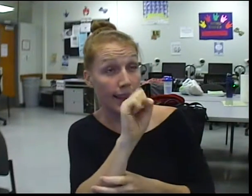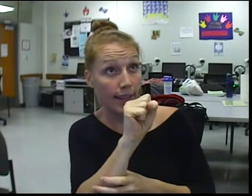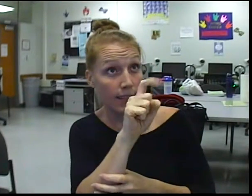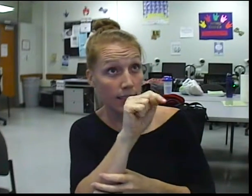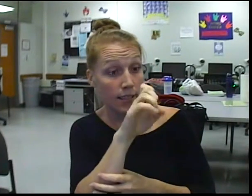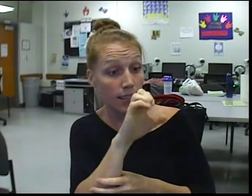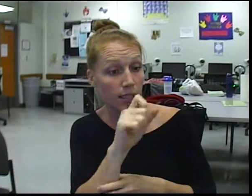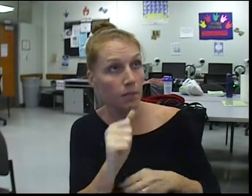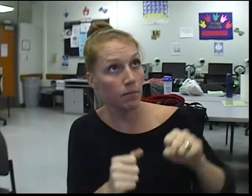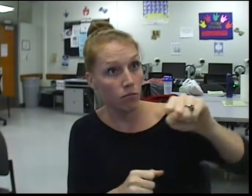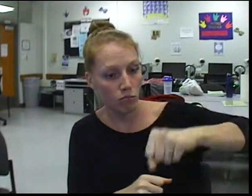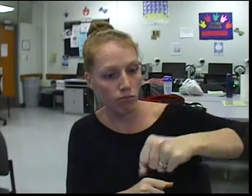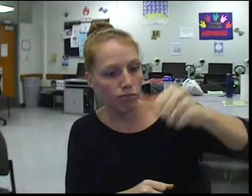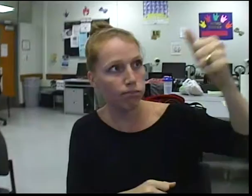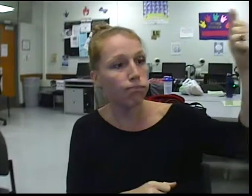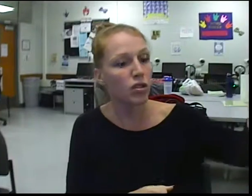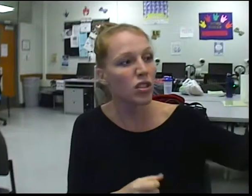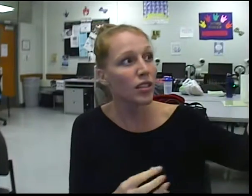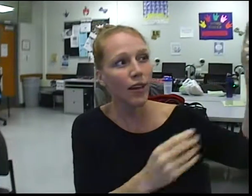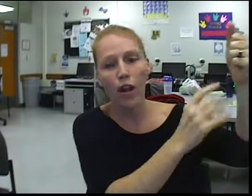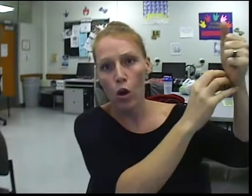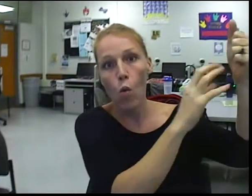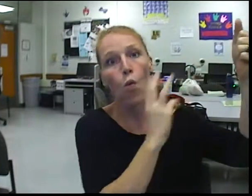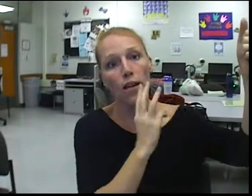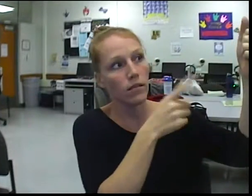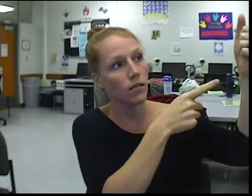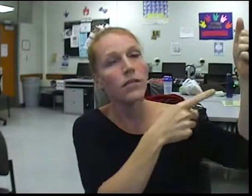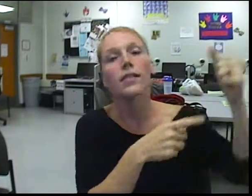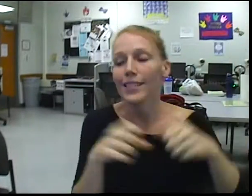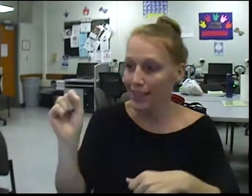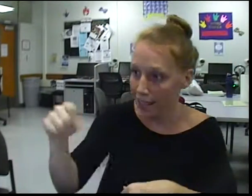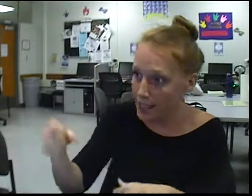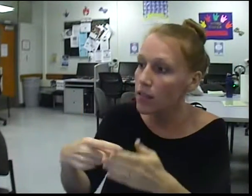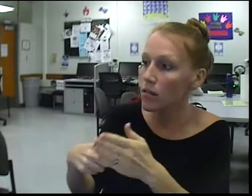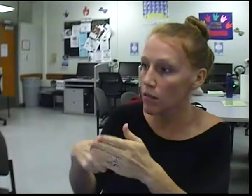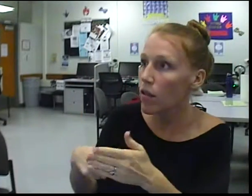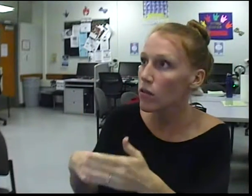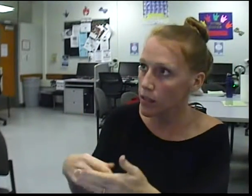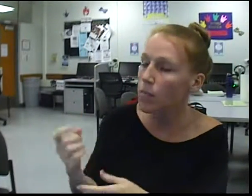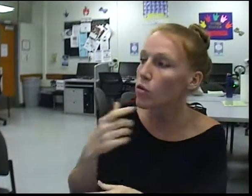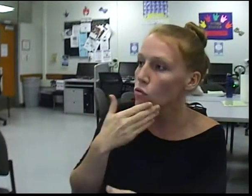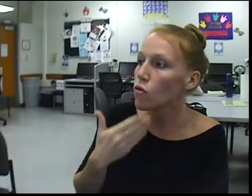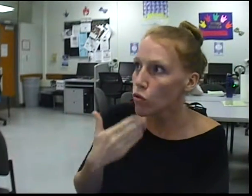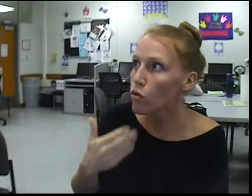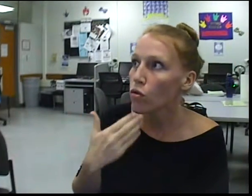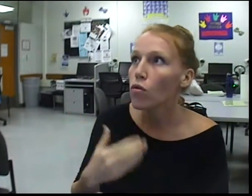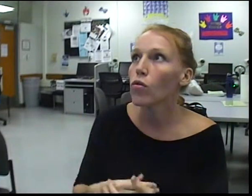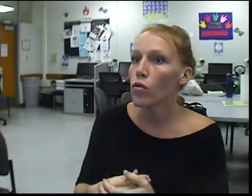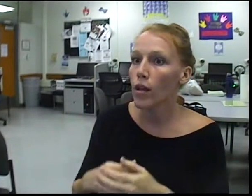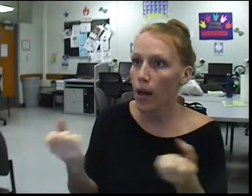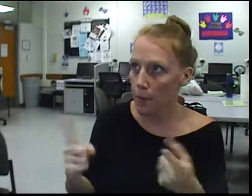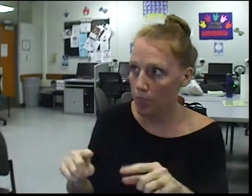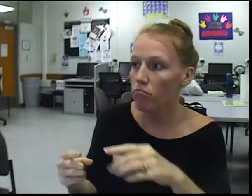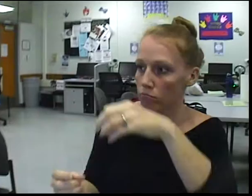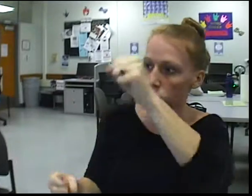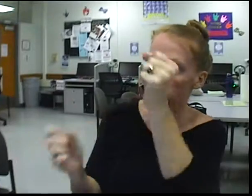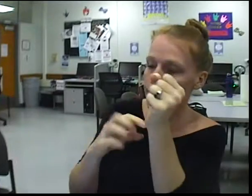there's water that's collected. You take the lid, put it on the stove, and then you have water that runs everywhere. Another really good example. You always